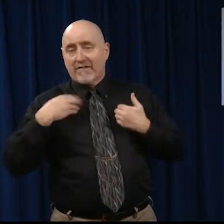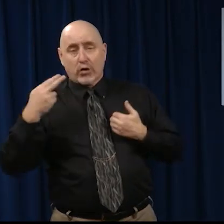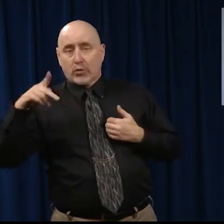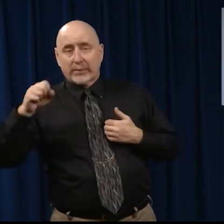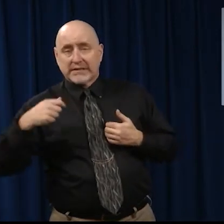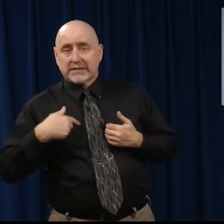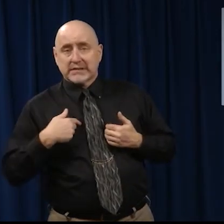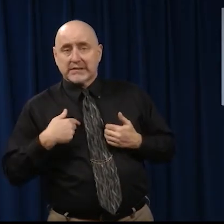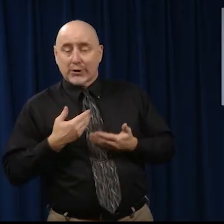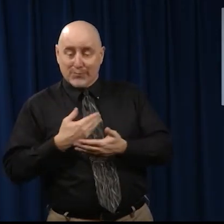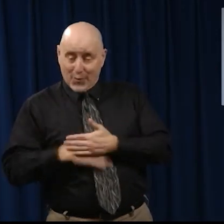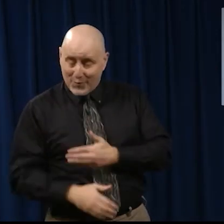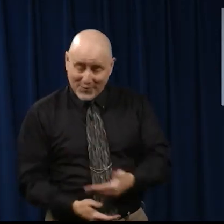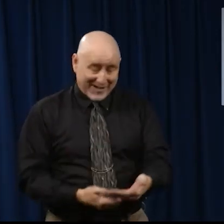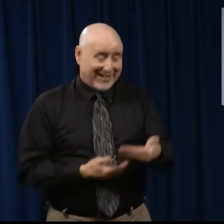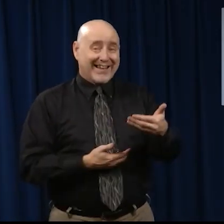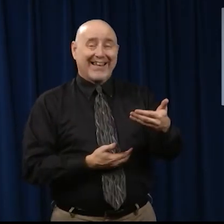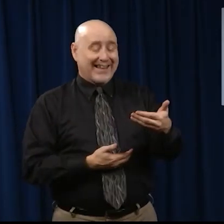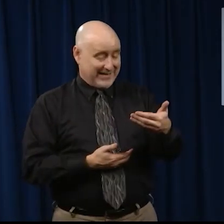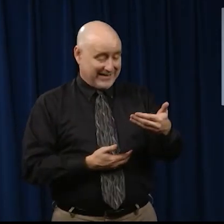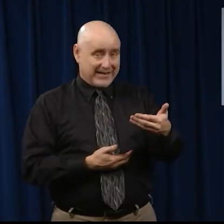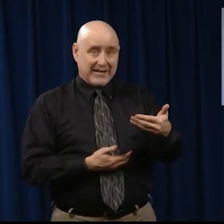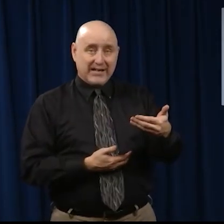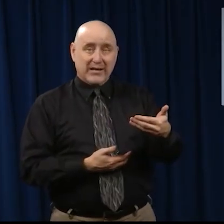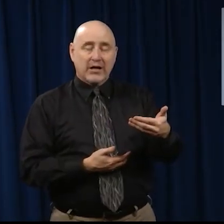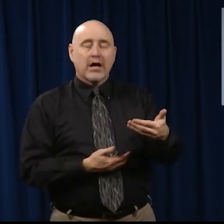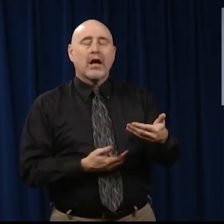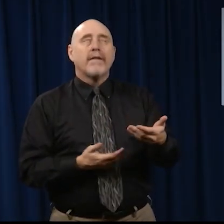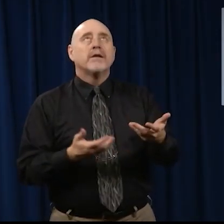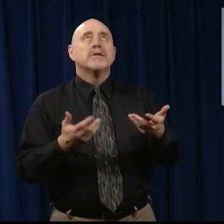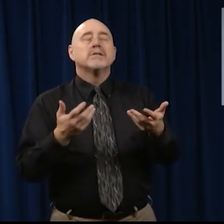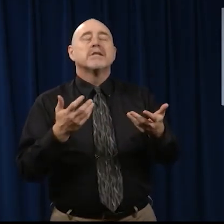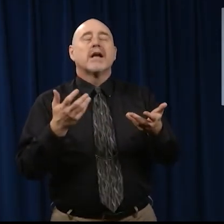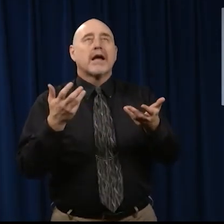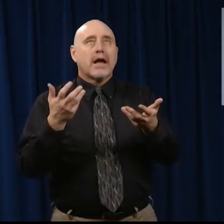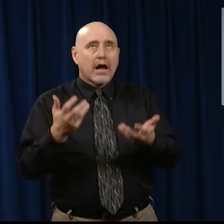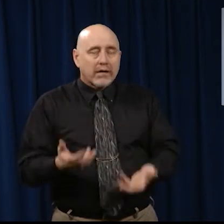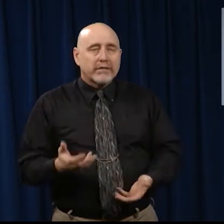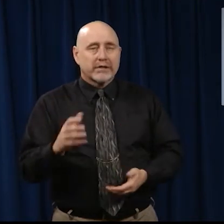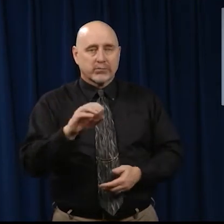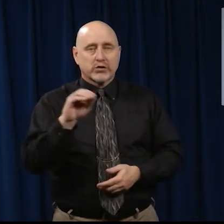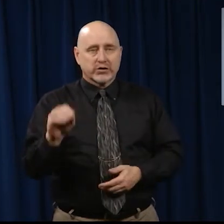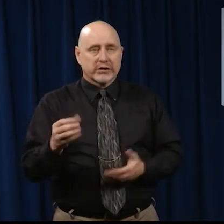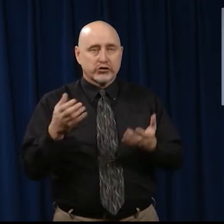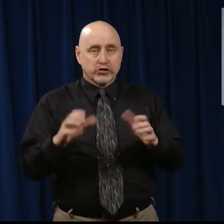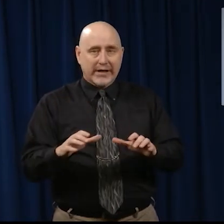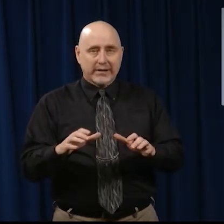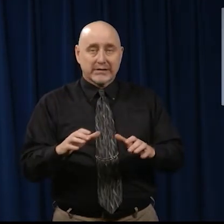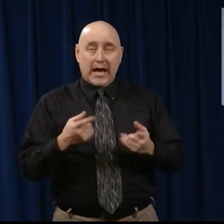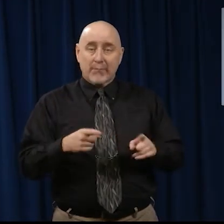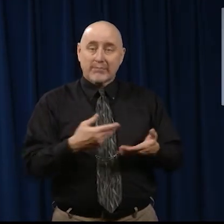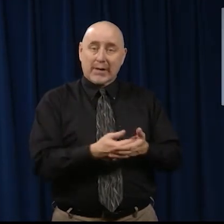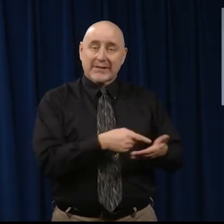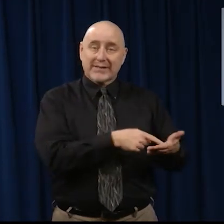didn't know that she had herpes. She gives birth to this child. Do you know what there's a very good chance that's going to happen to that